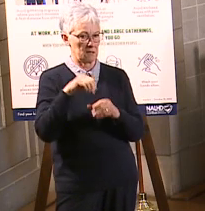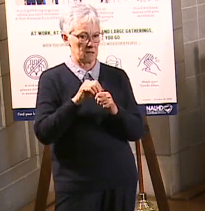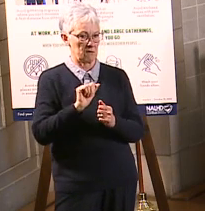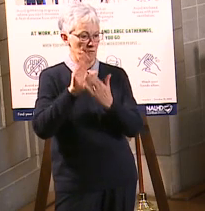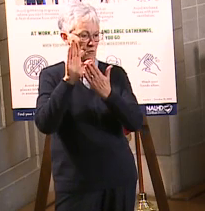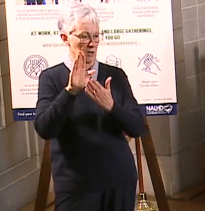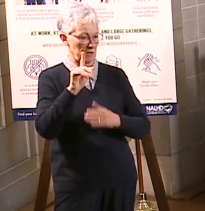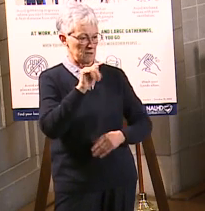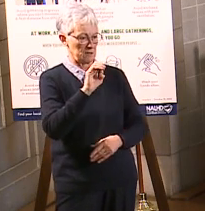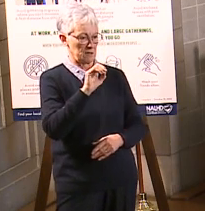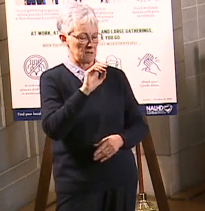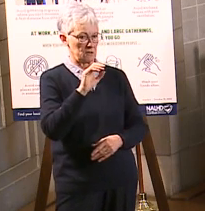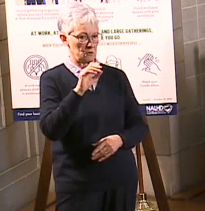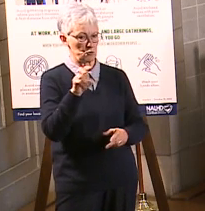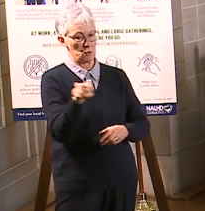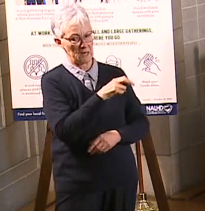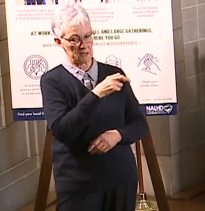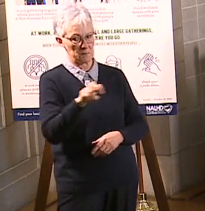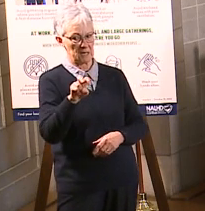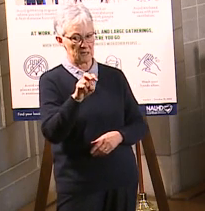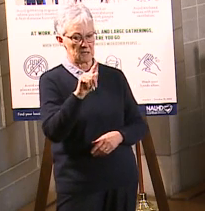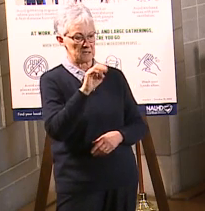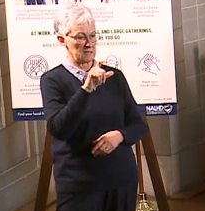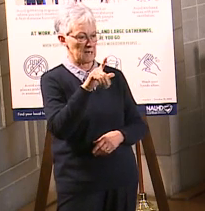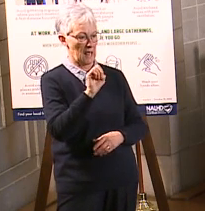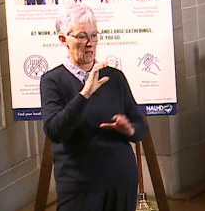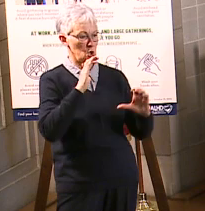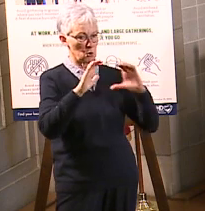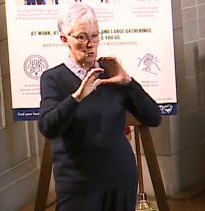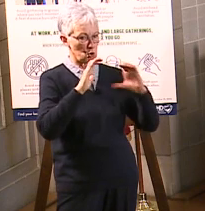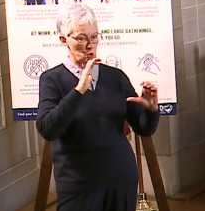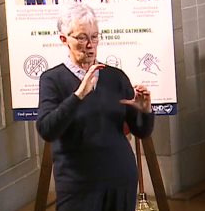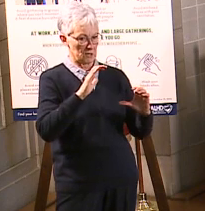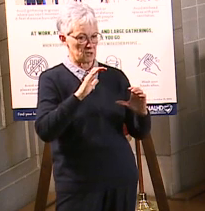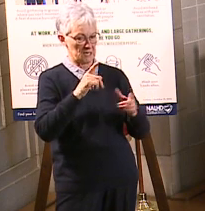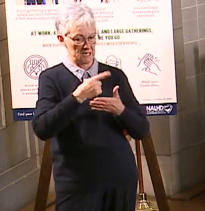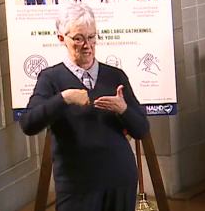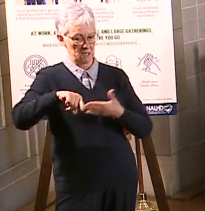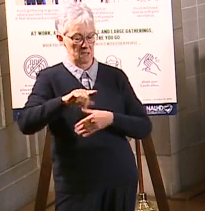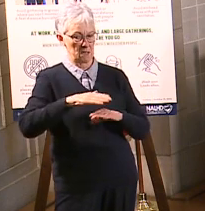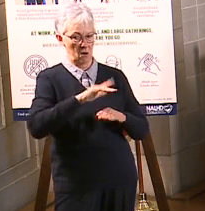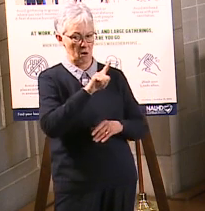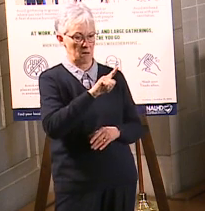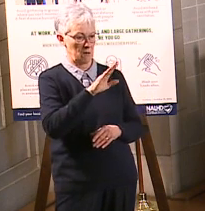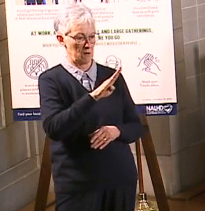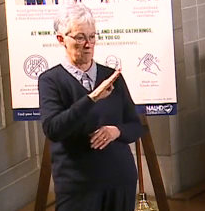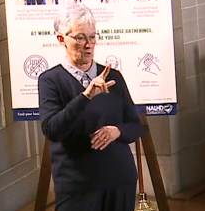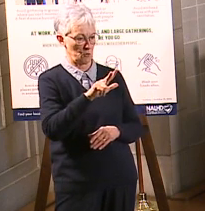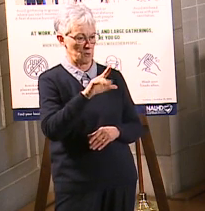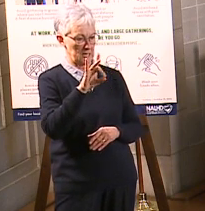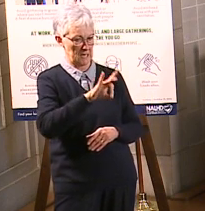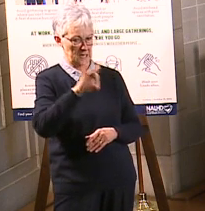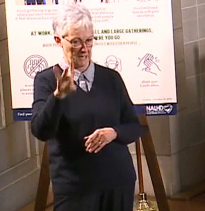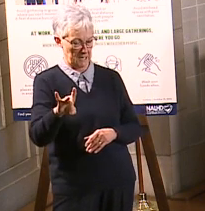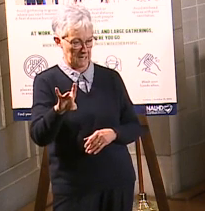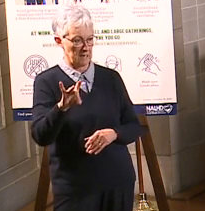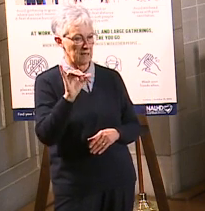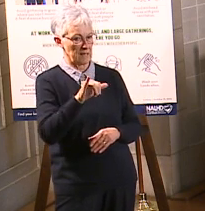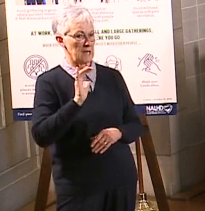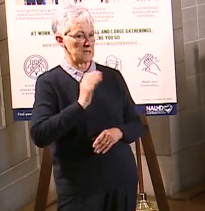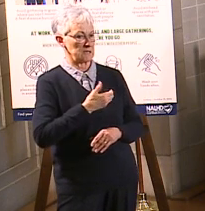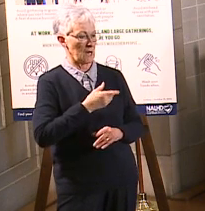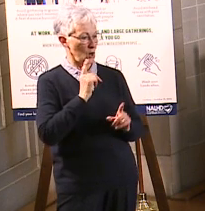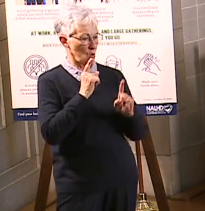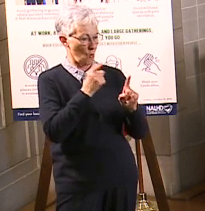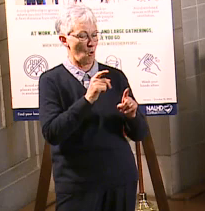the Transportation and Telecommunications Committee next week on LB 388. That is our proposal to invest $20 million in each of the next